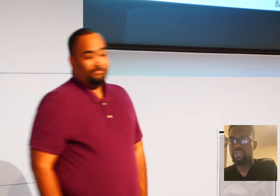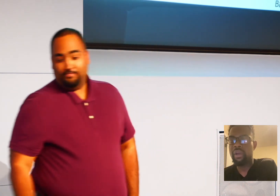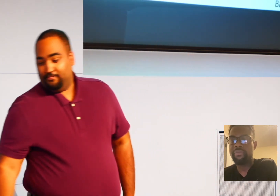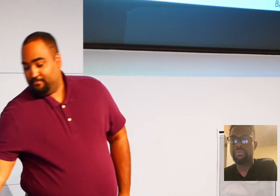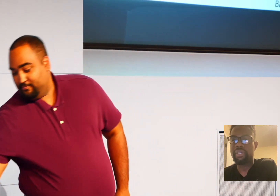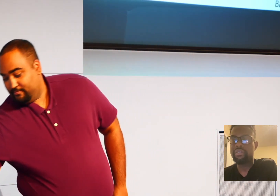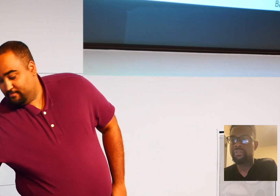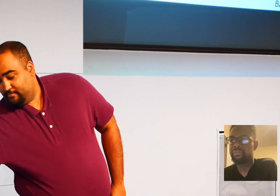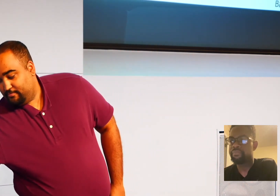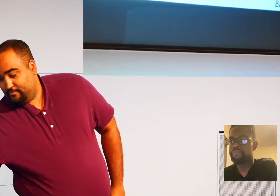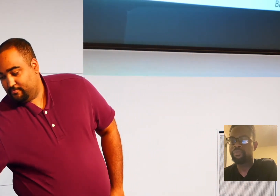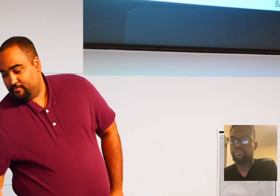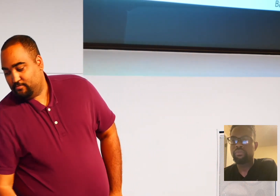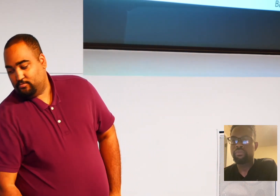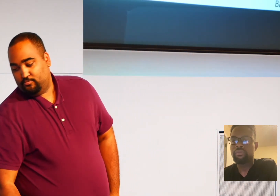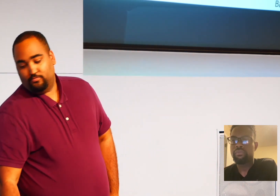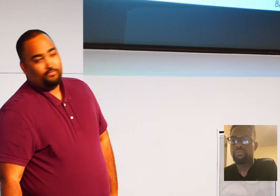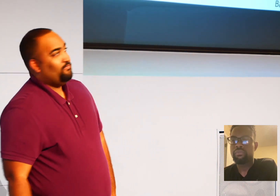white perspective.